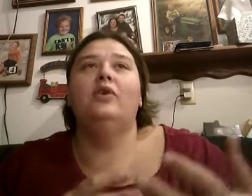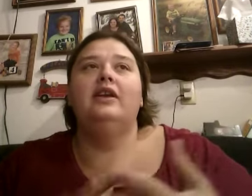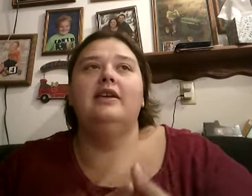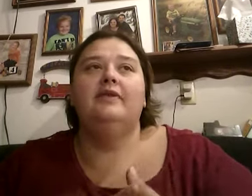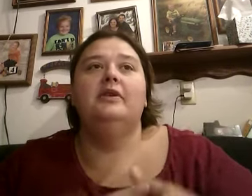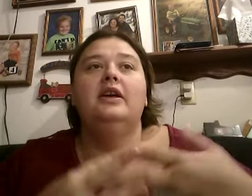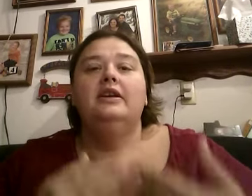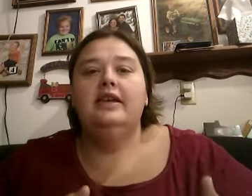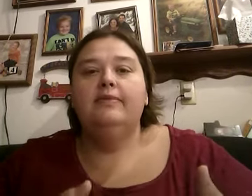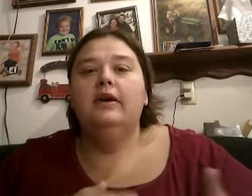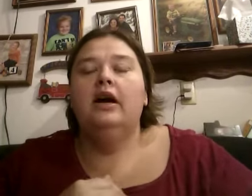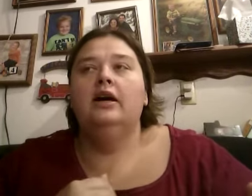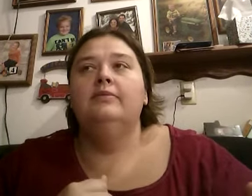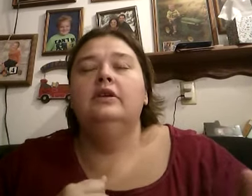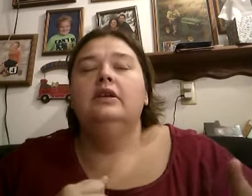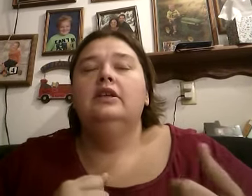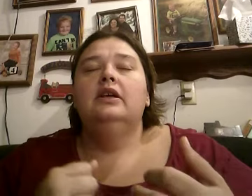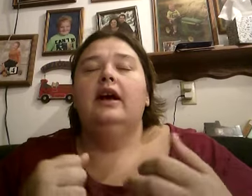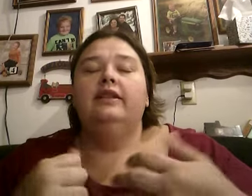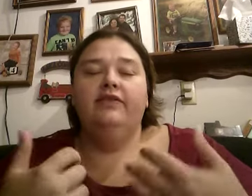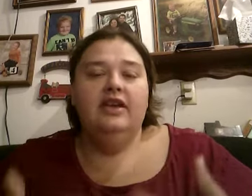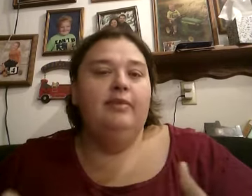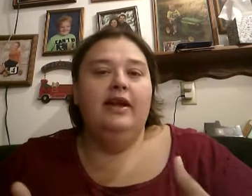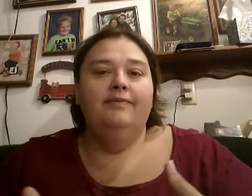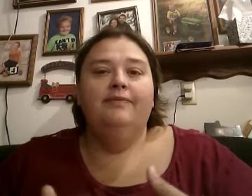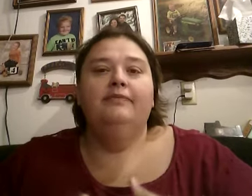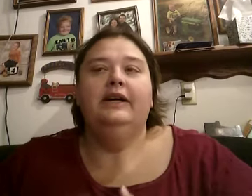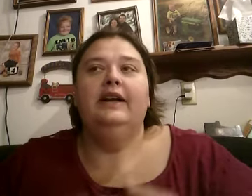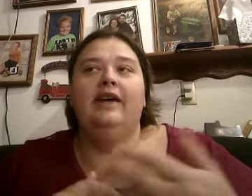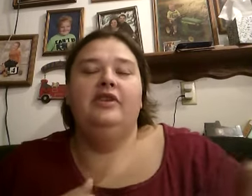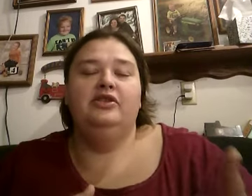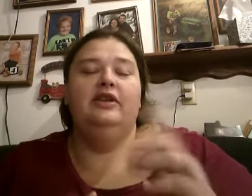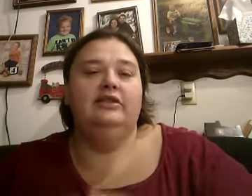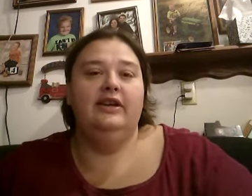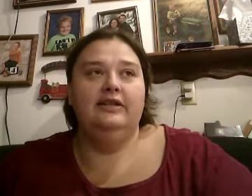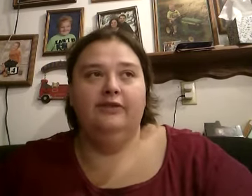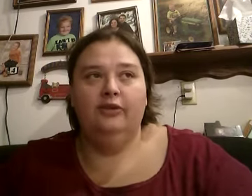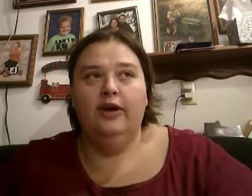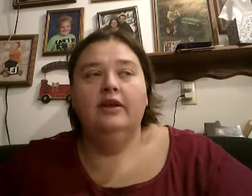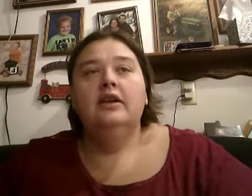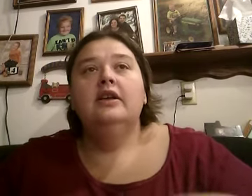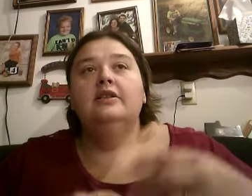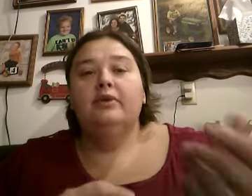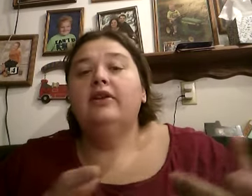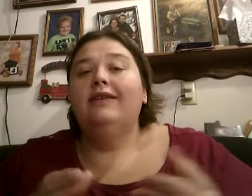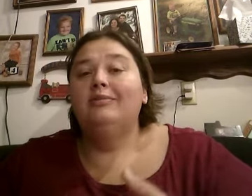to keep I'd love to keep my name, but I have an issue, and I'll tell you guys real quick. Sabrina Crafty, Mom